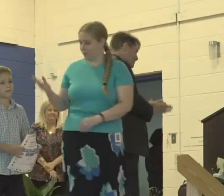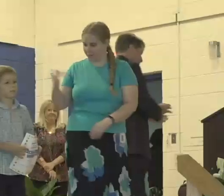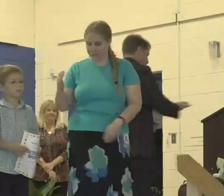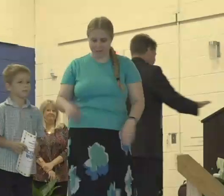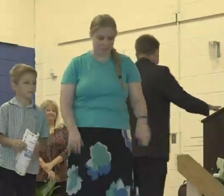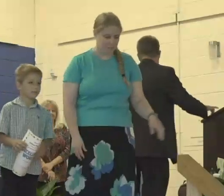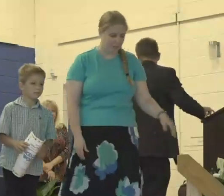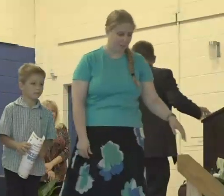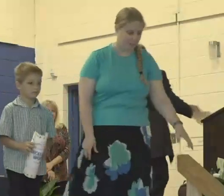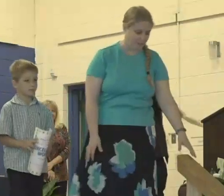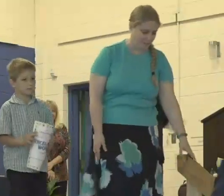All right.